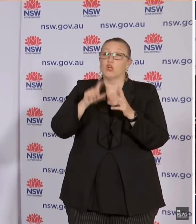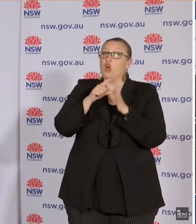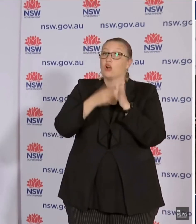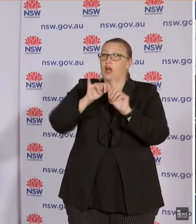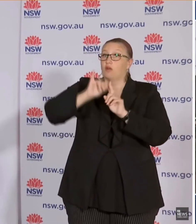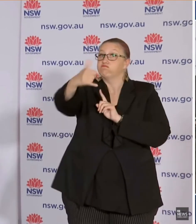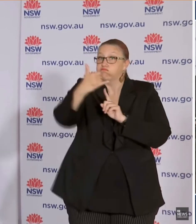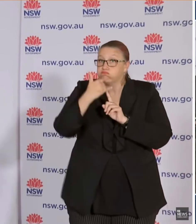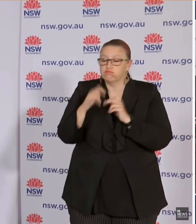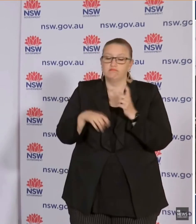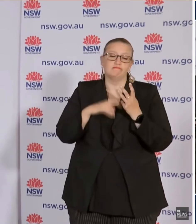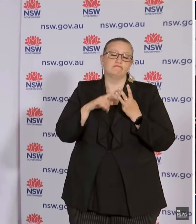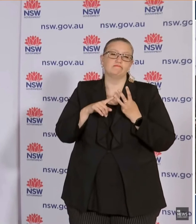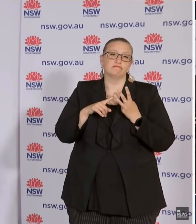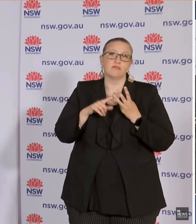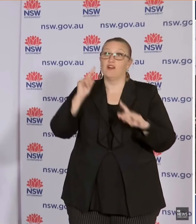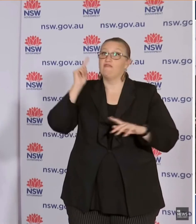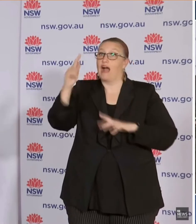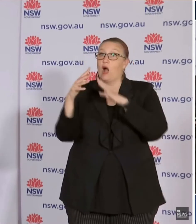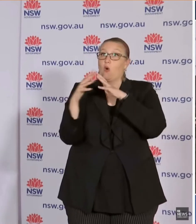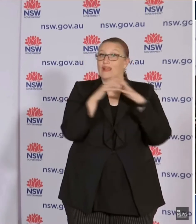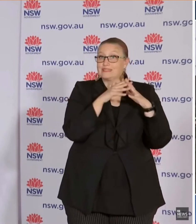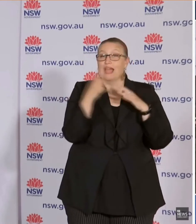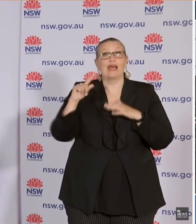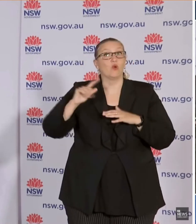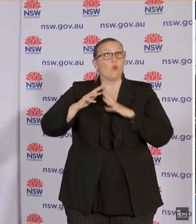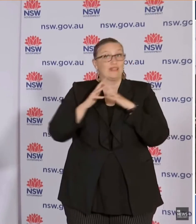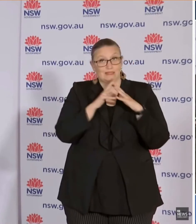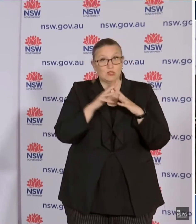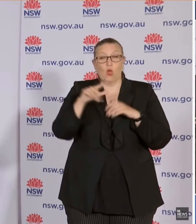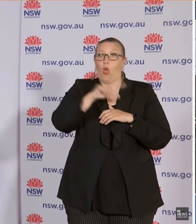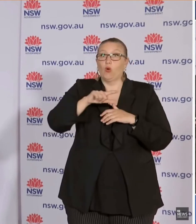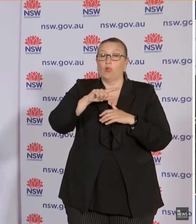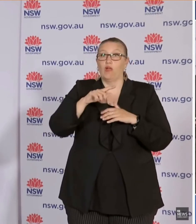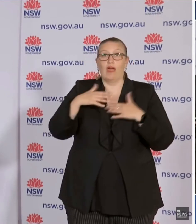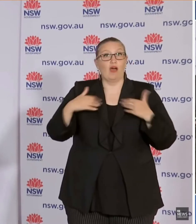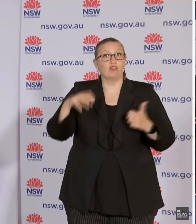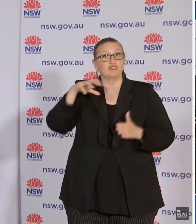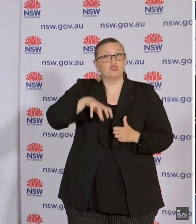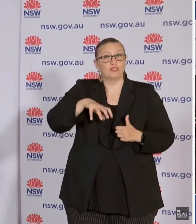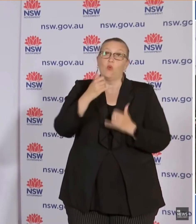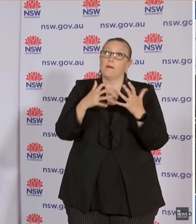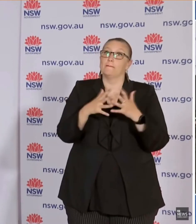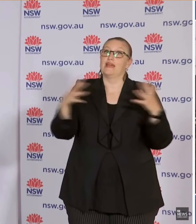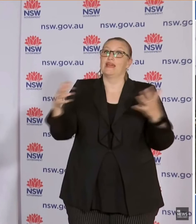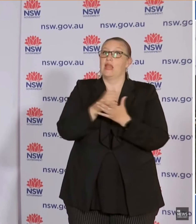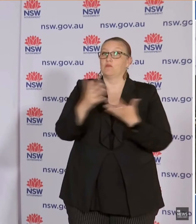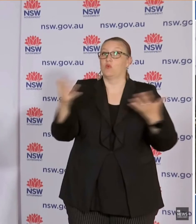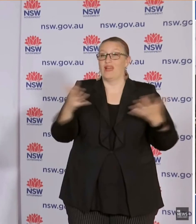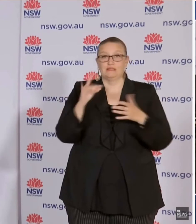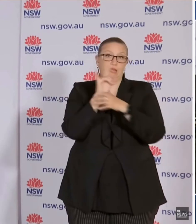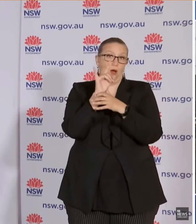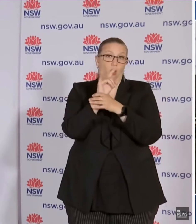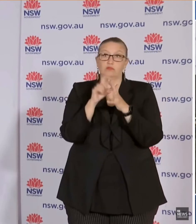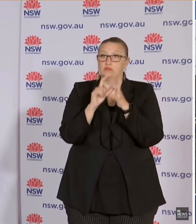the Far Western Local Health District and the Western Local Health District. The biggest number of cases, of course, at the moment is in